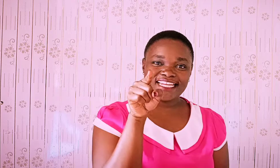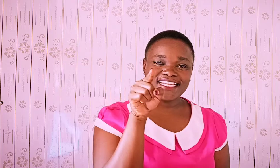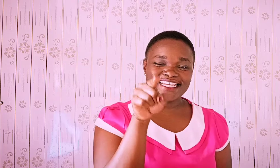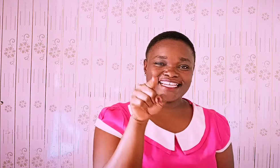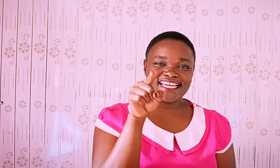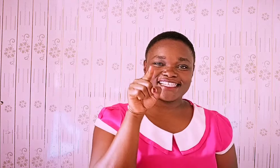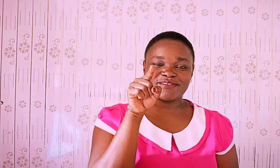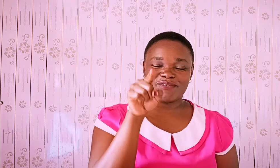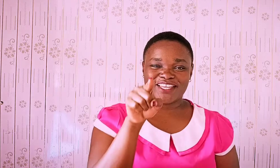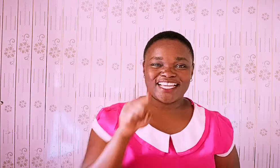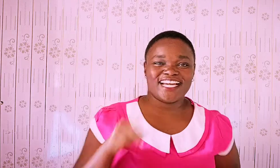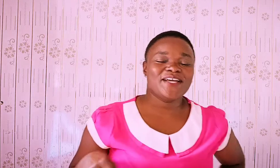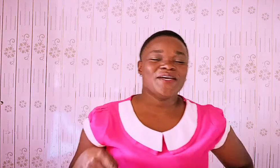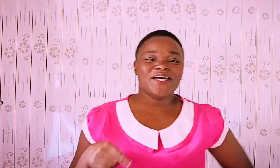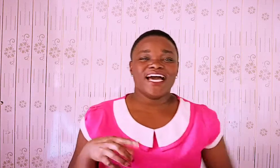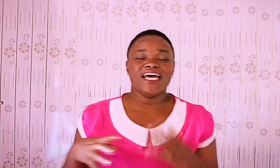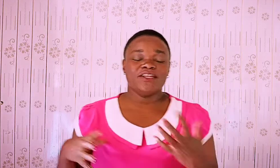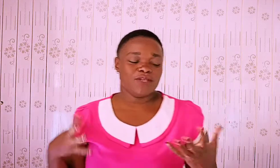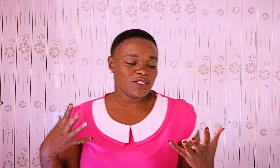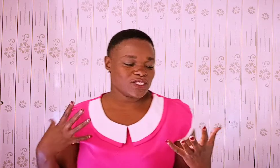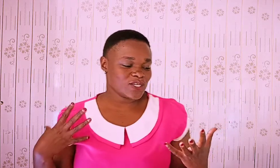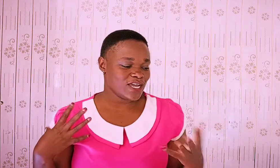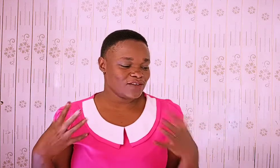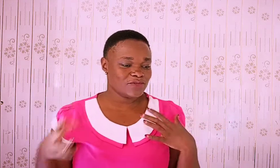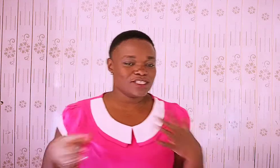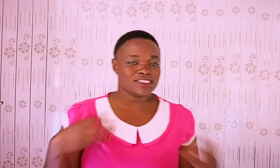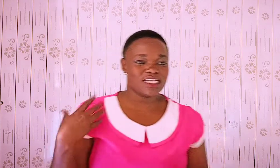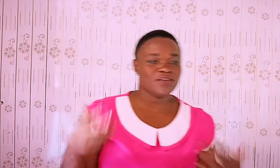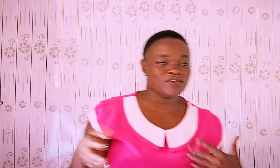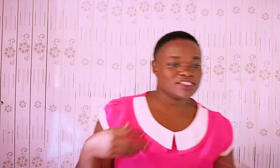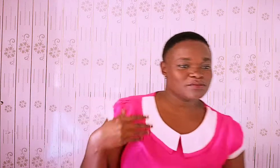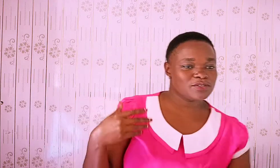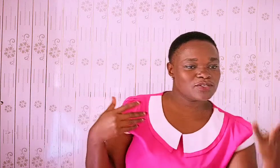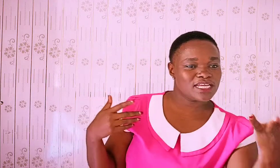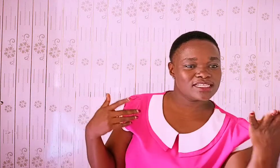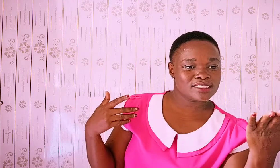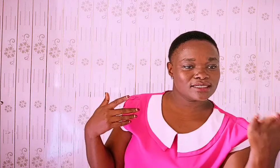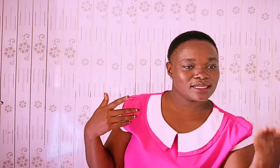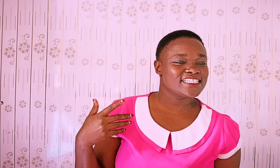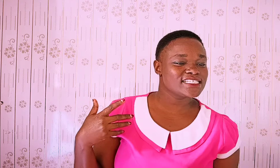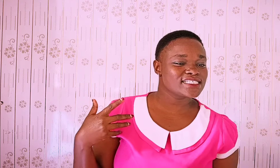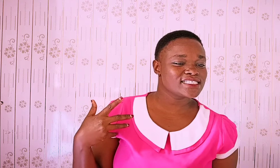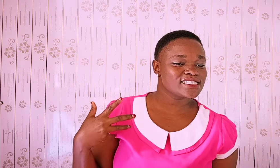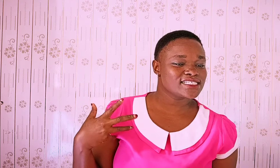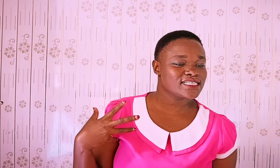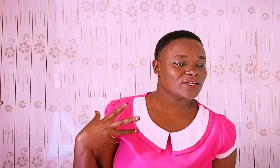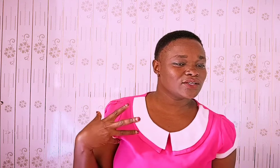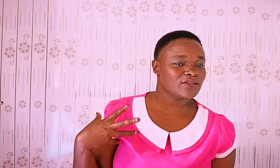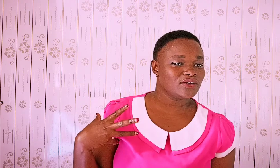Extended index finger. And we also have, which kind of hand shape did you learn? That is